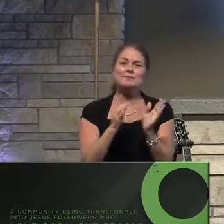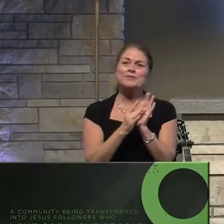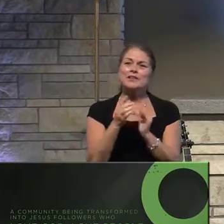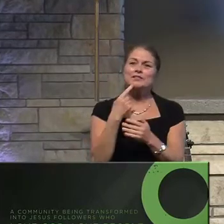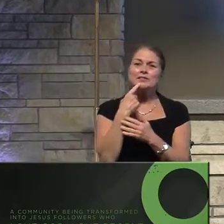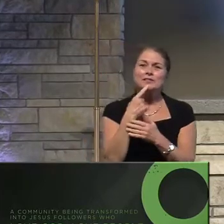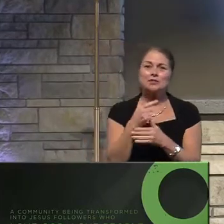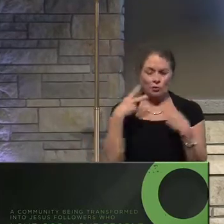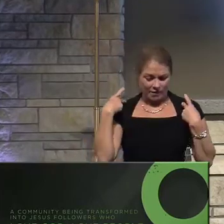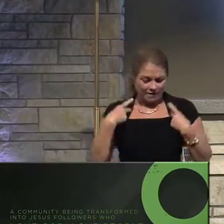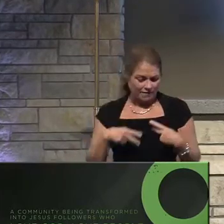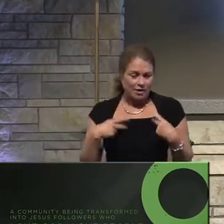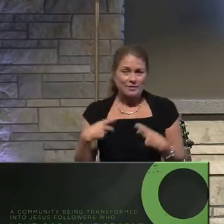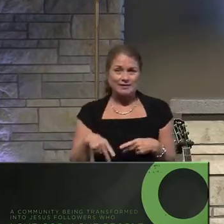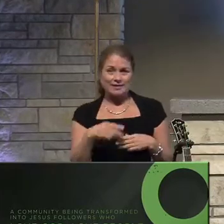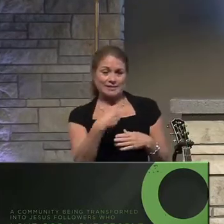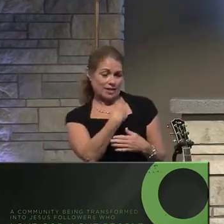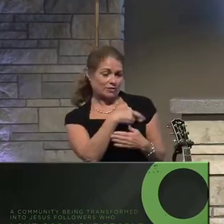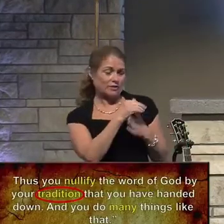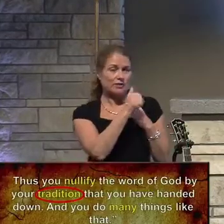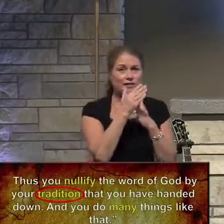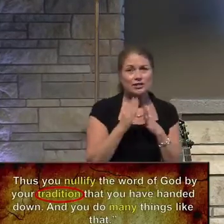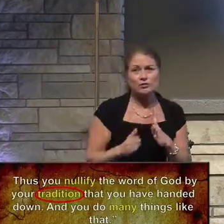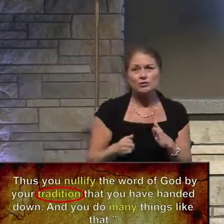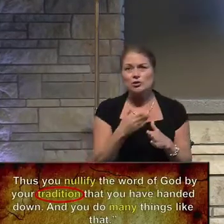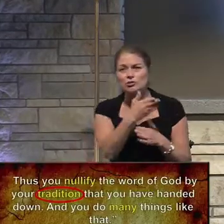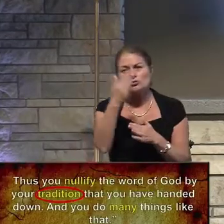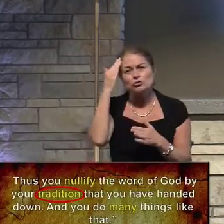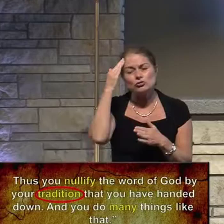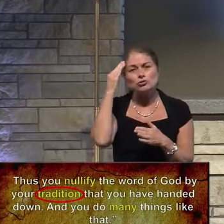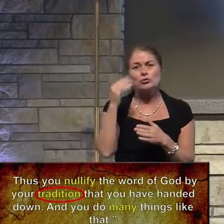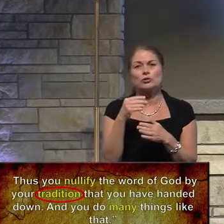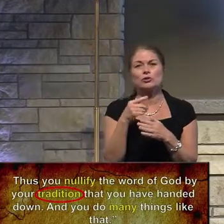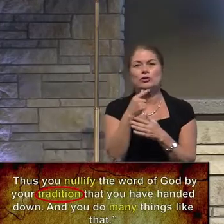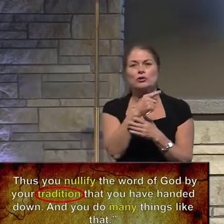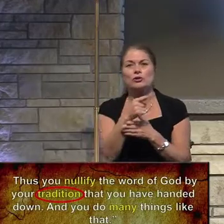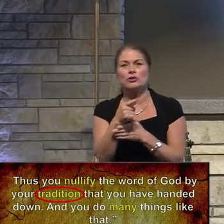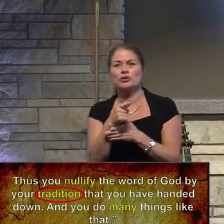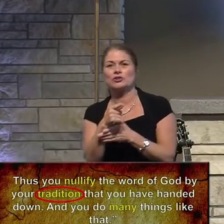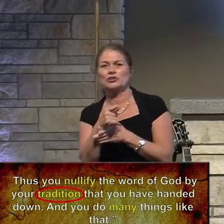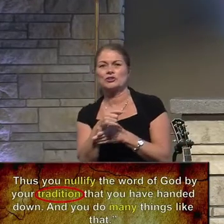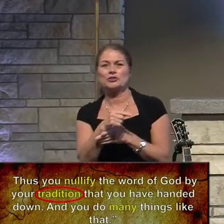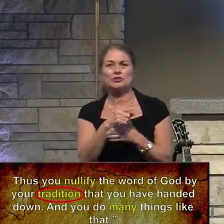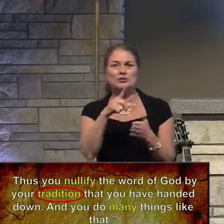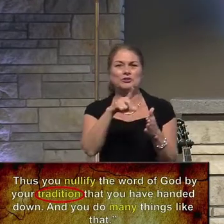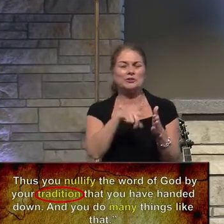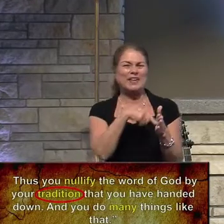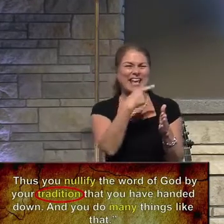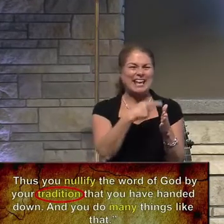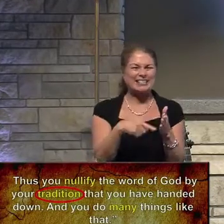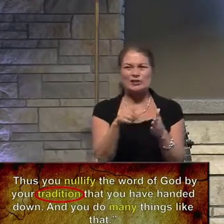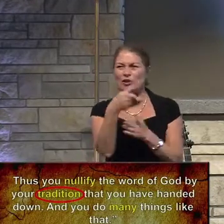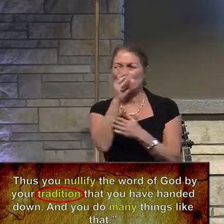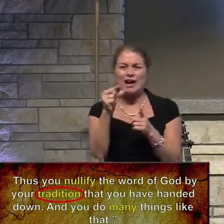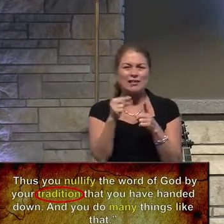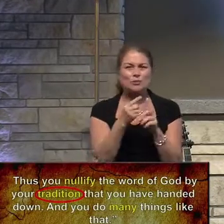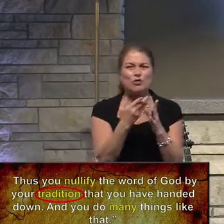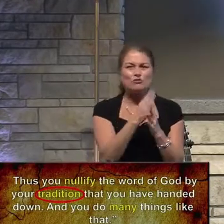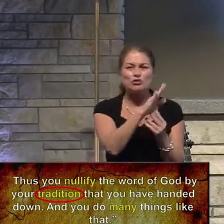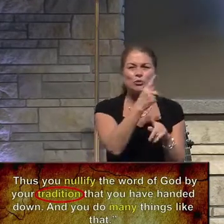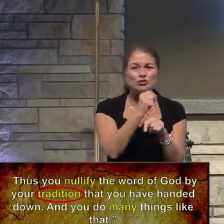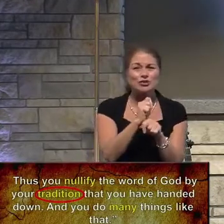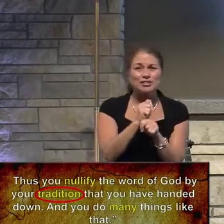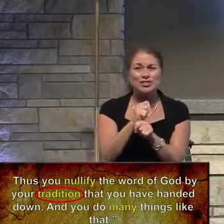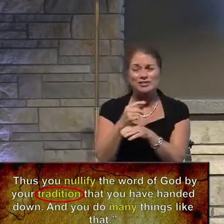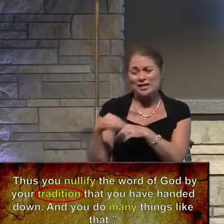told the Pharisees and the Sadducees, you nullify the word of God by your tradition that you have